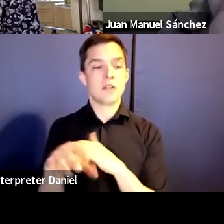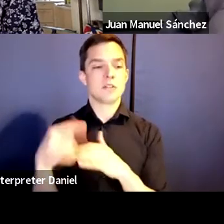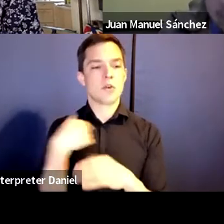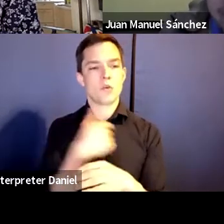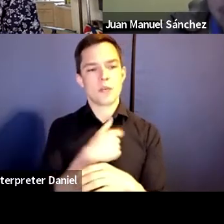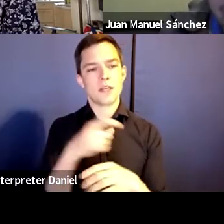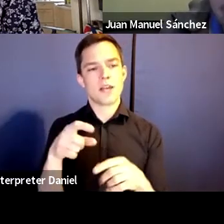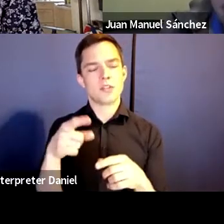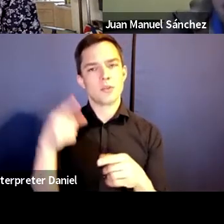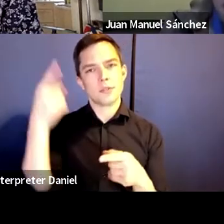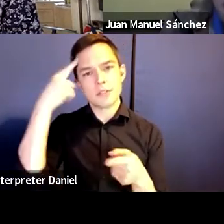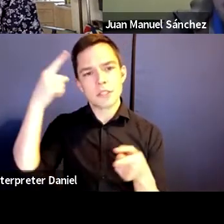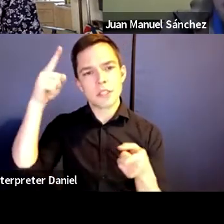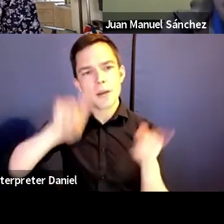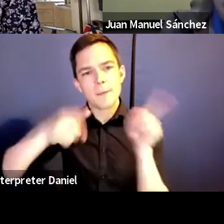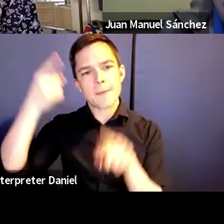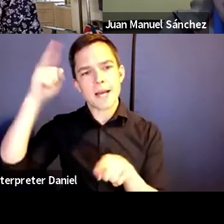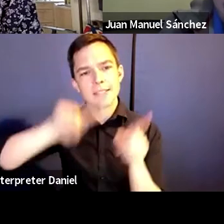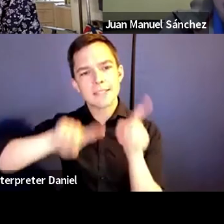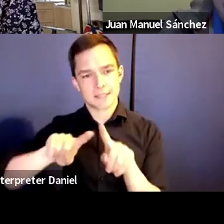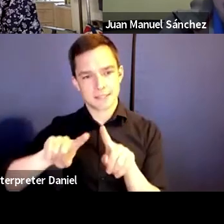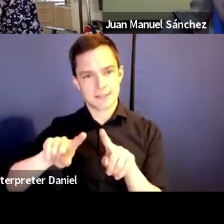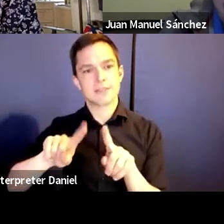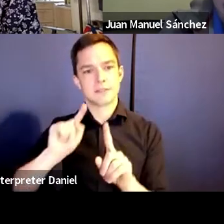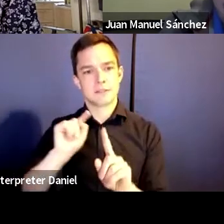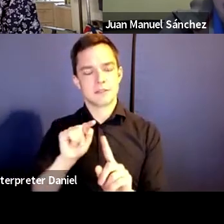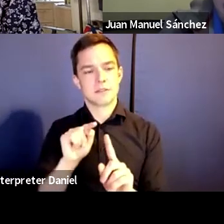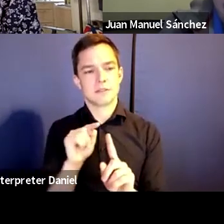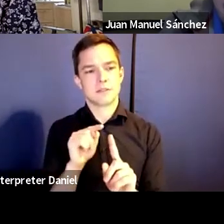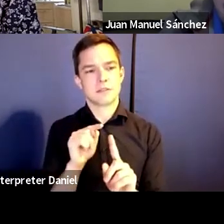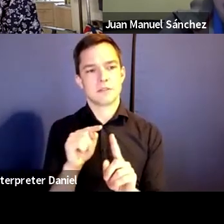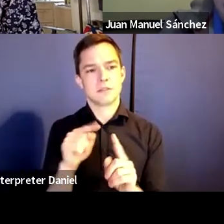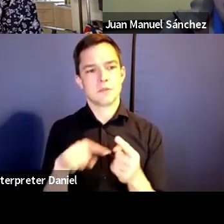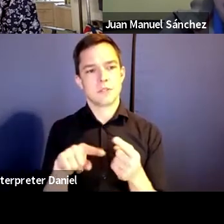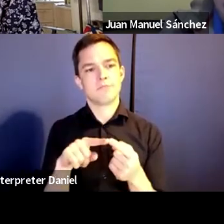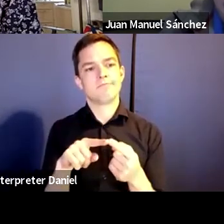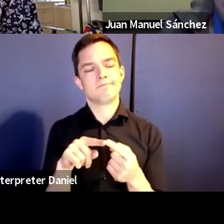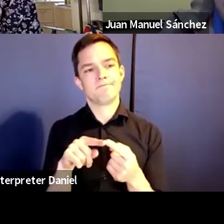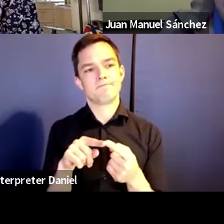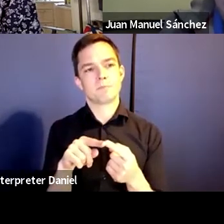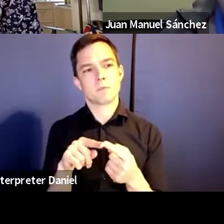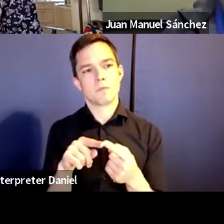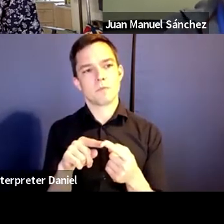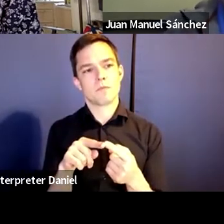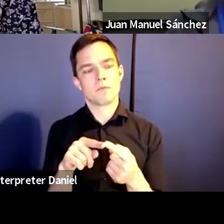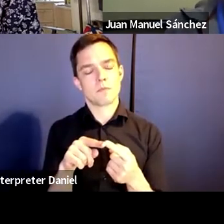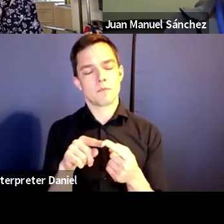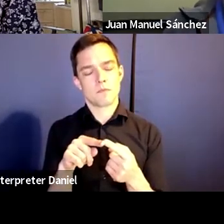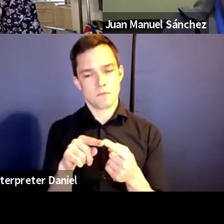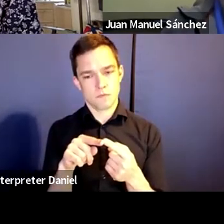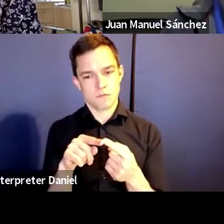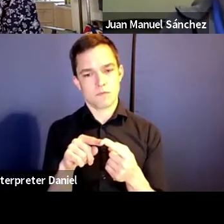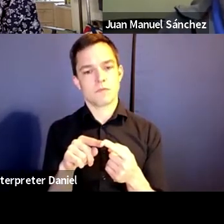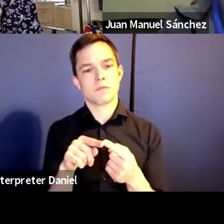more compromised when we found several, like